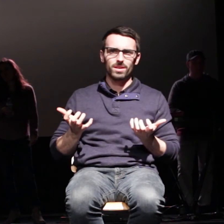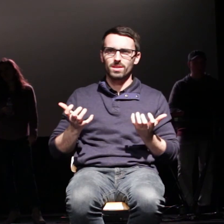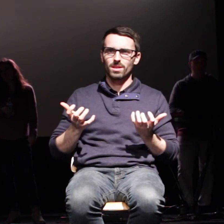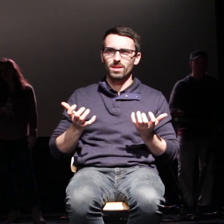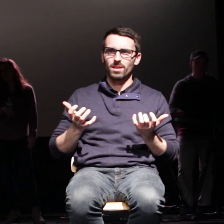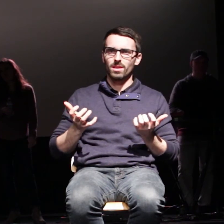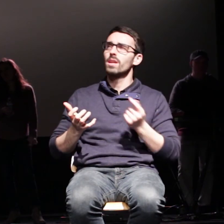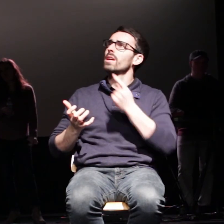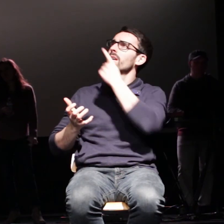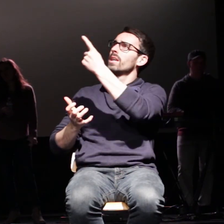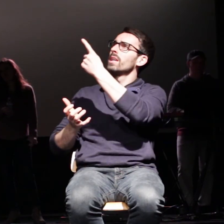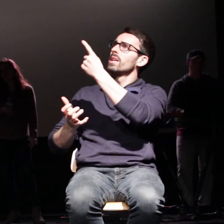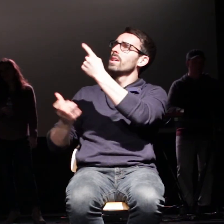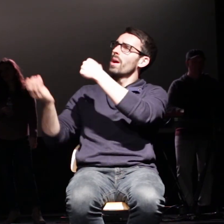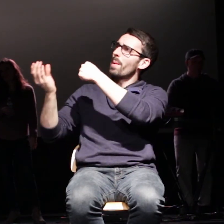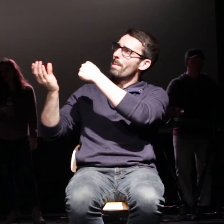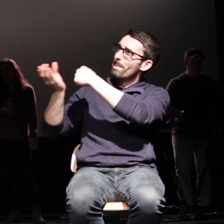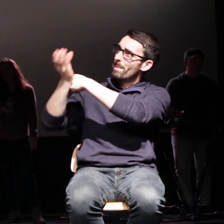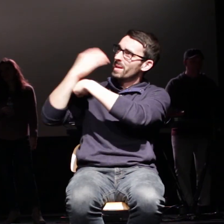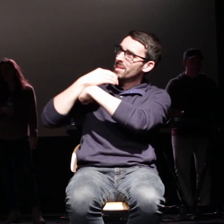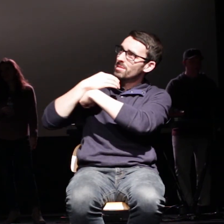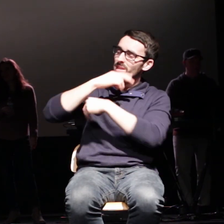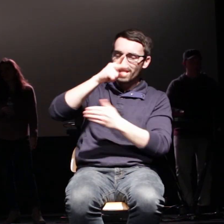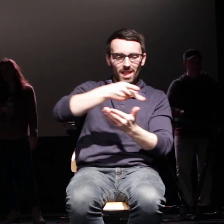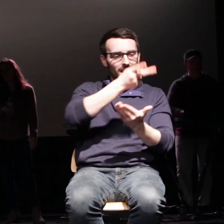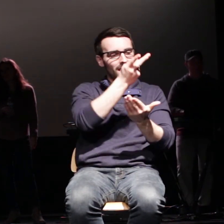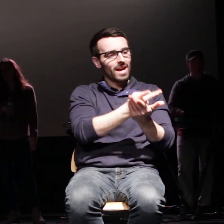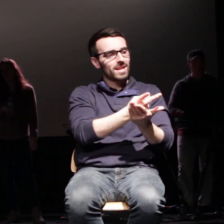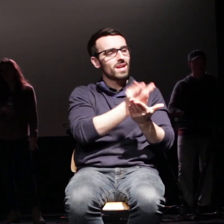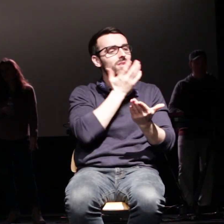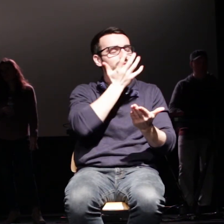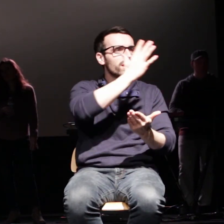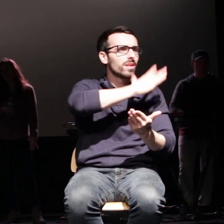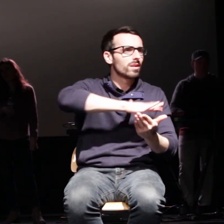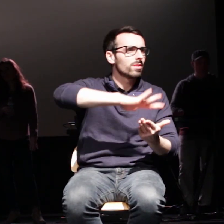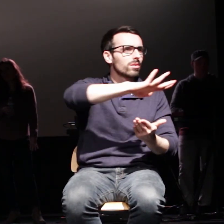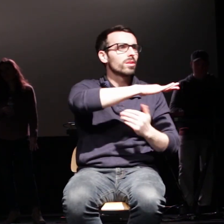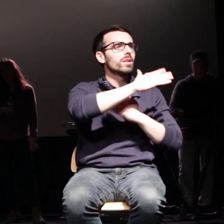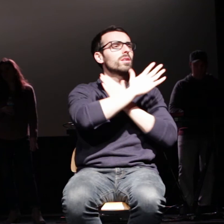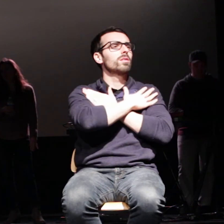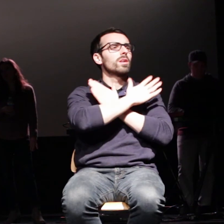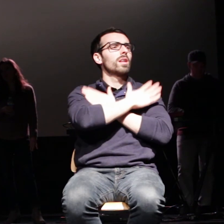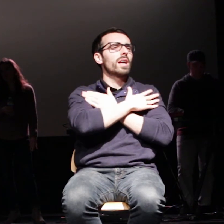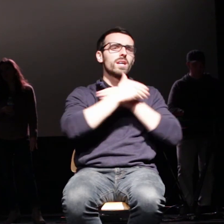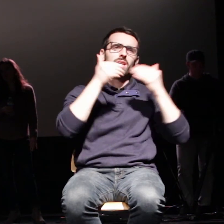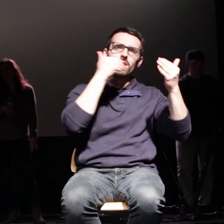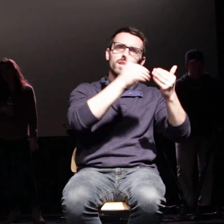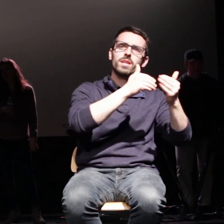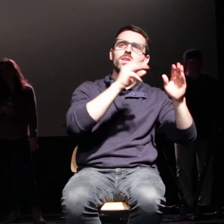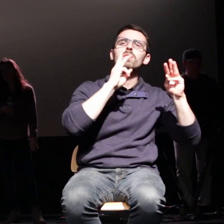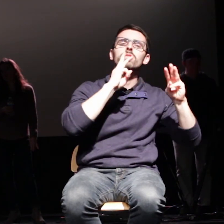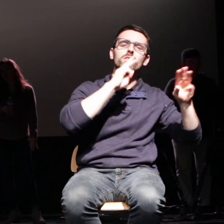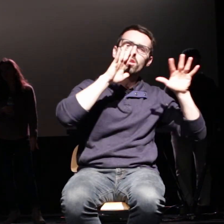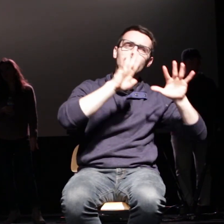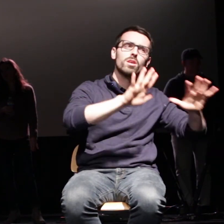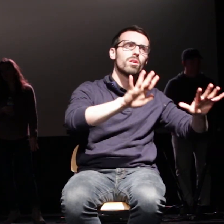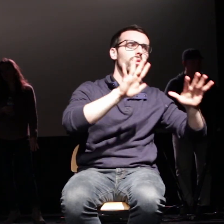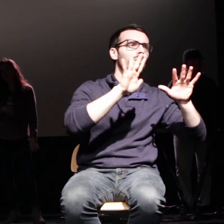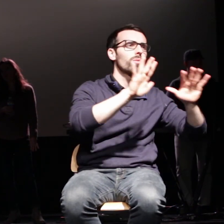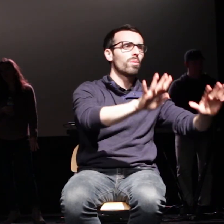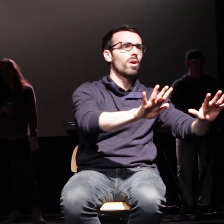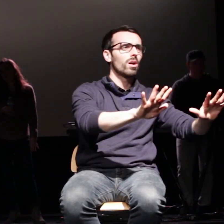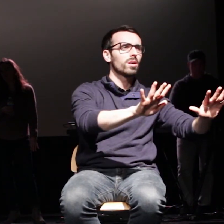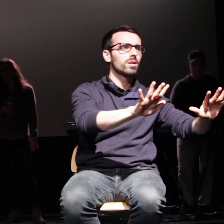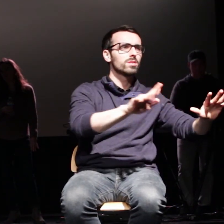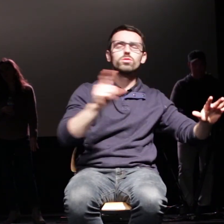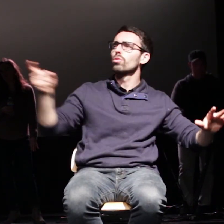He makes me lie down in green pastures. He leads me beside still waters. He restores